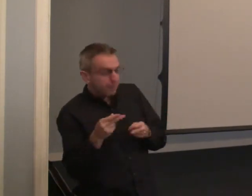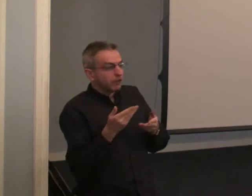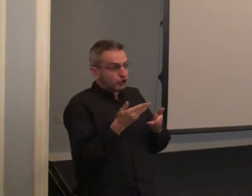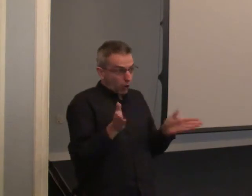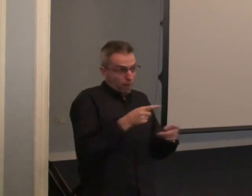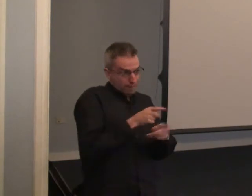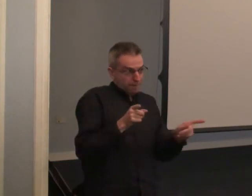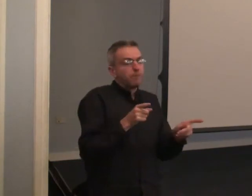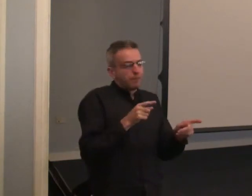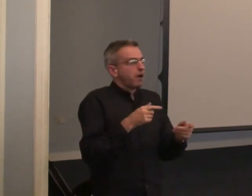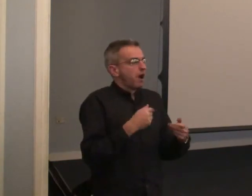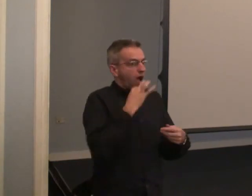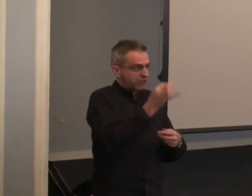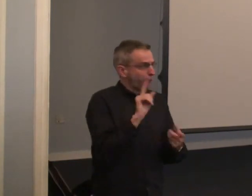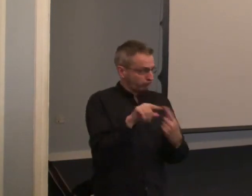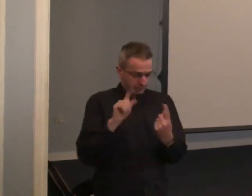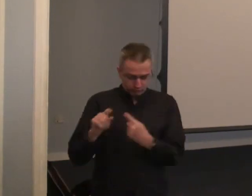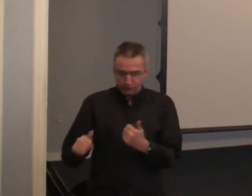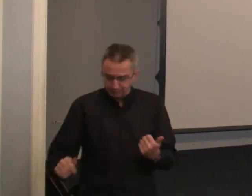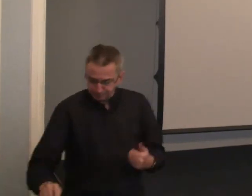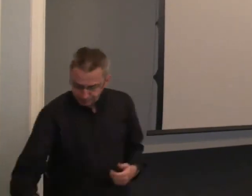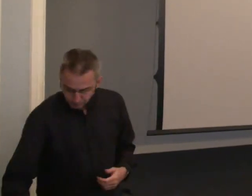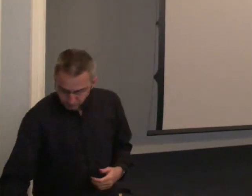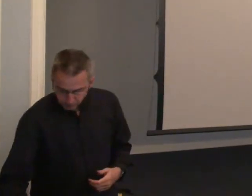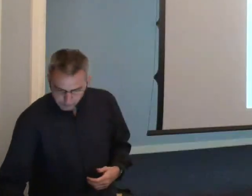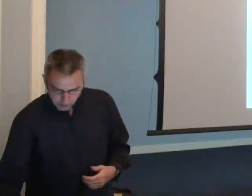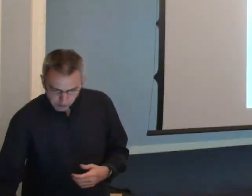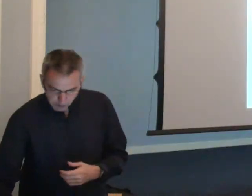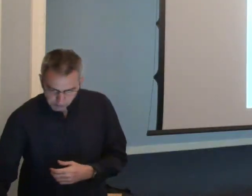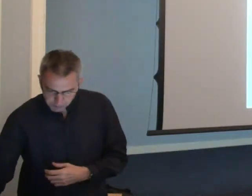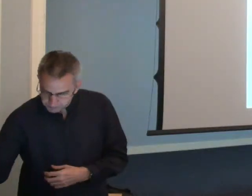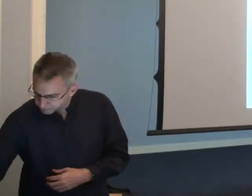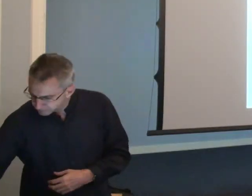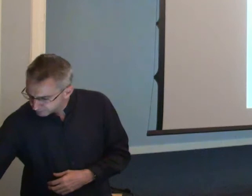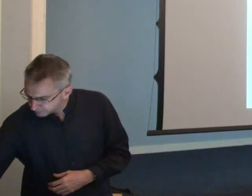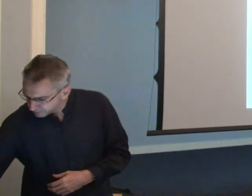So they saw all these clips. We asked them for their responses.